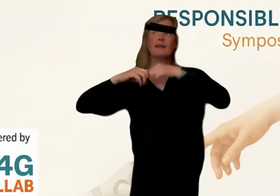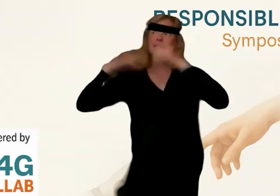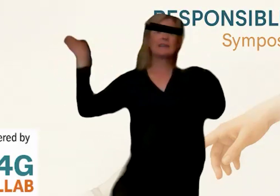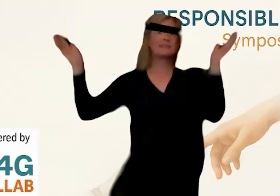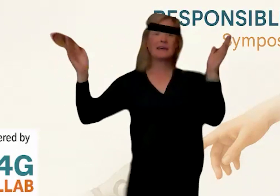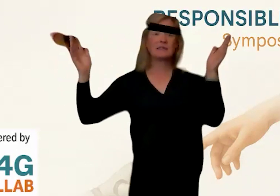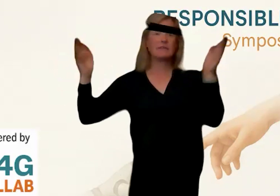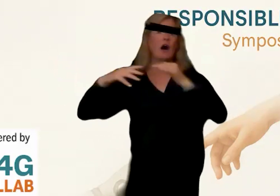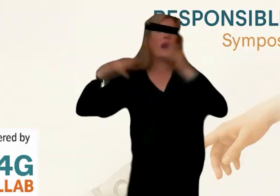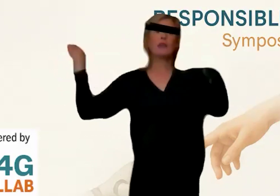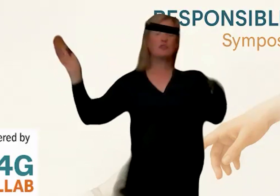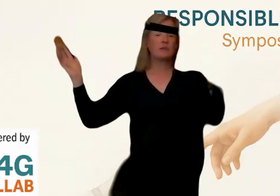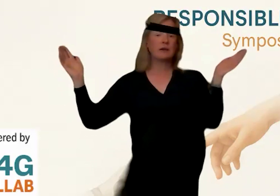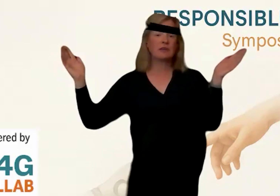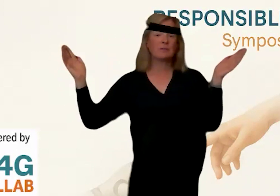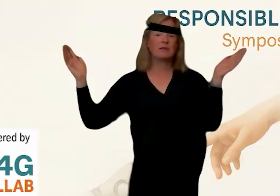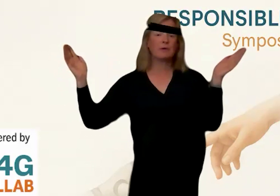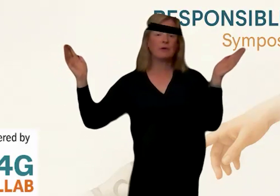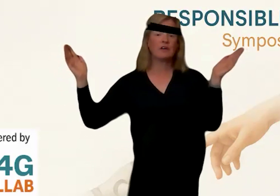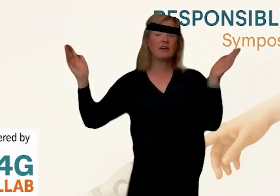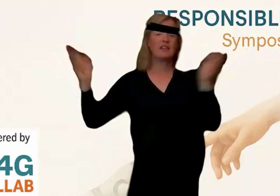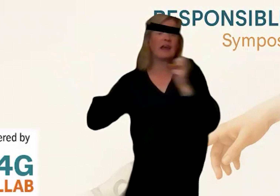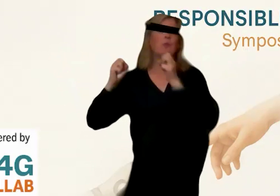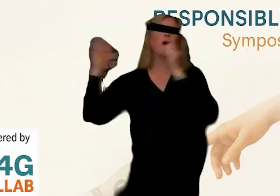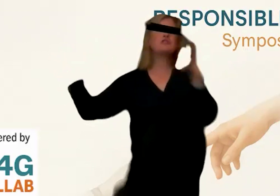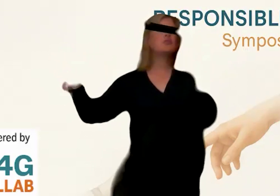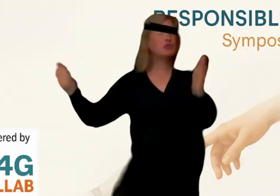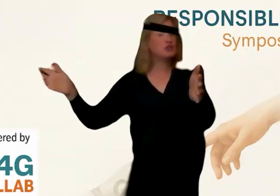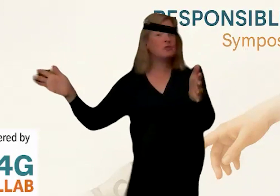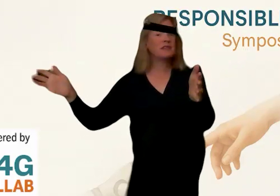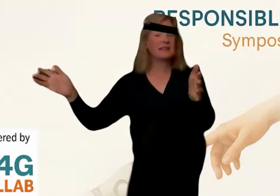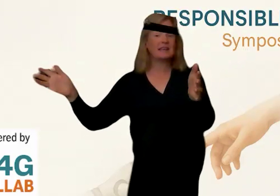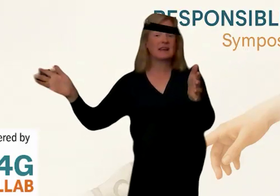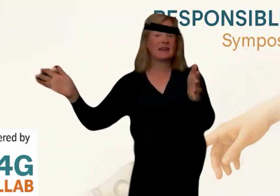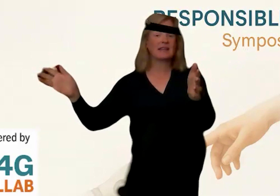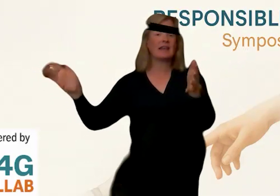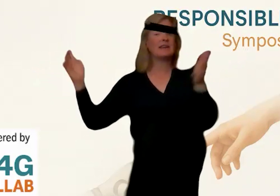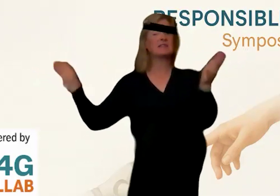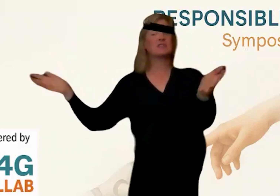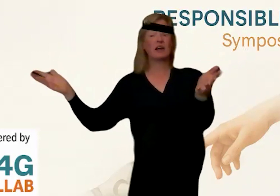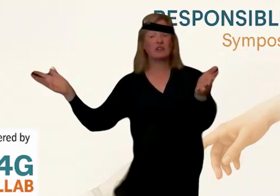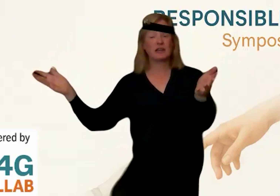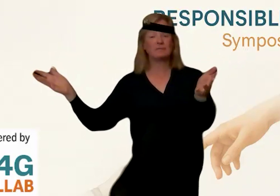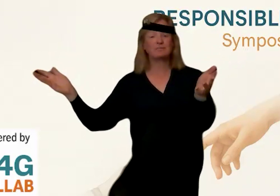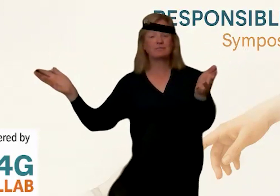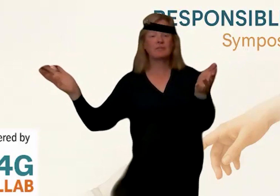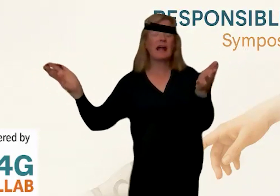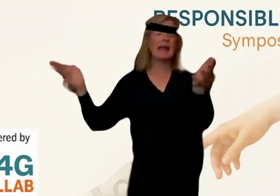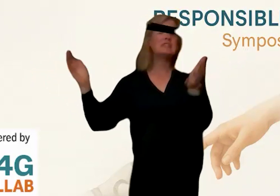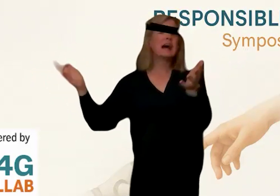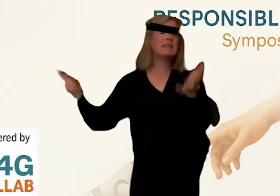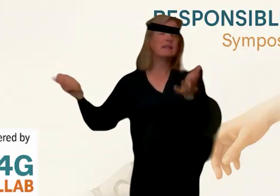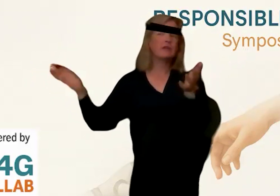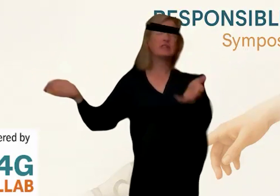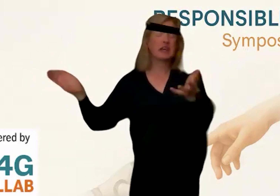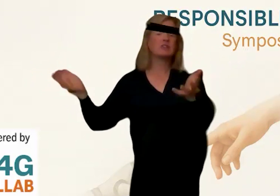with data sets of 100 million people, like what you can do with a data set like that is astonishing.